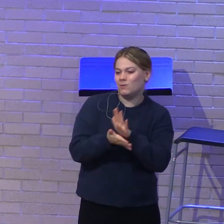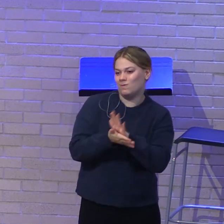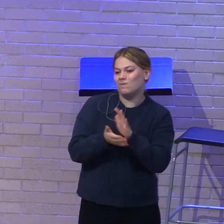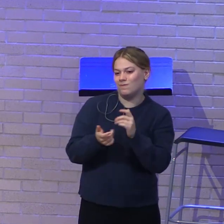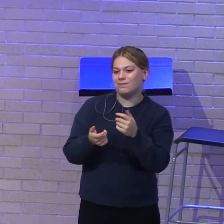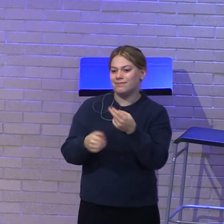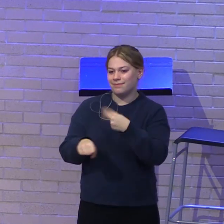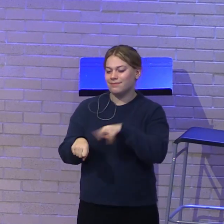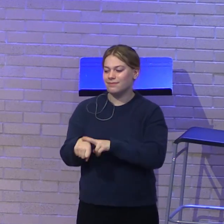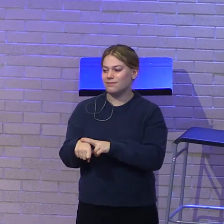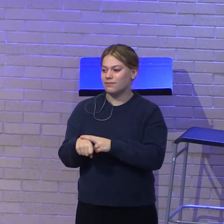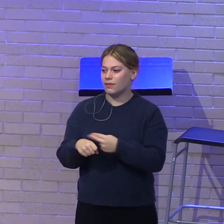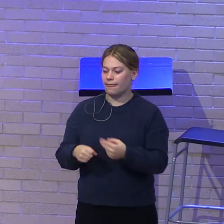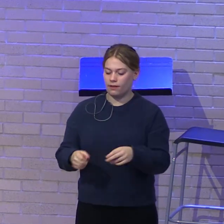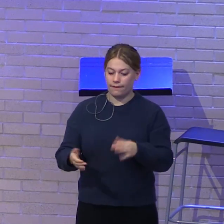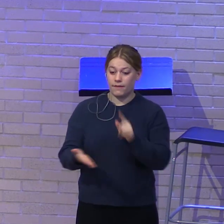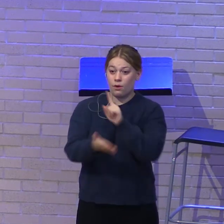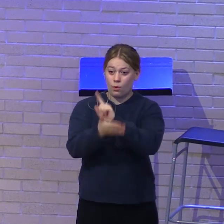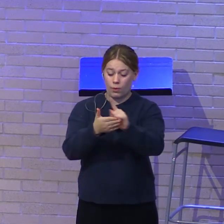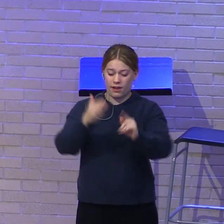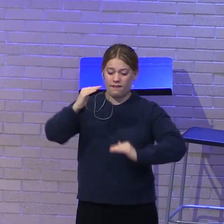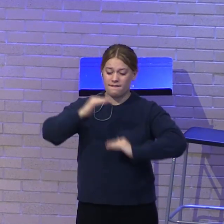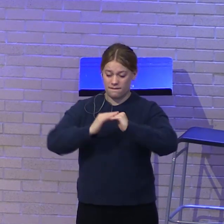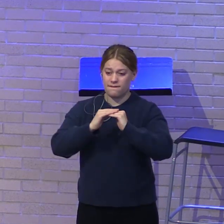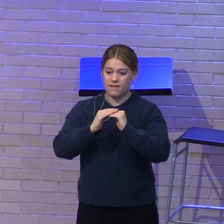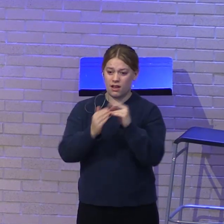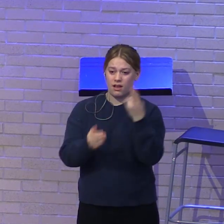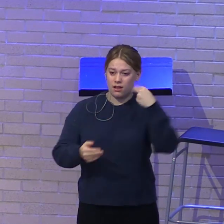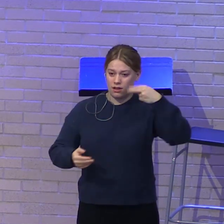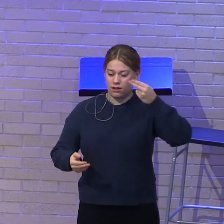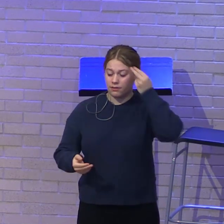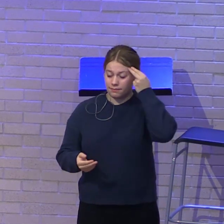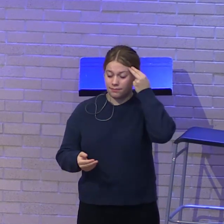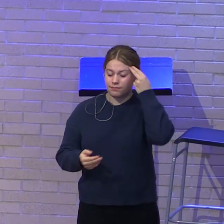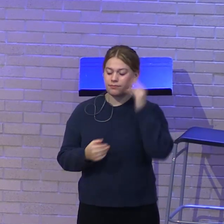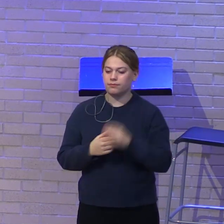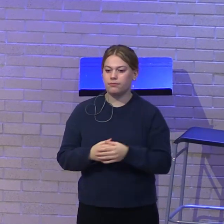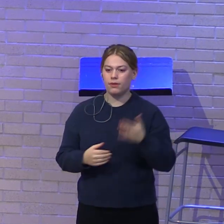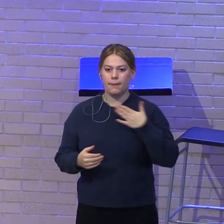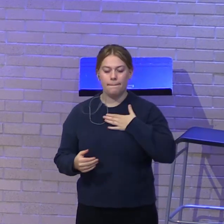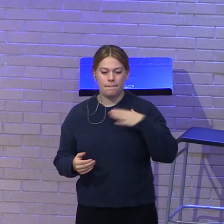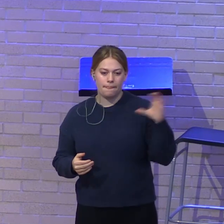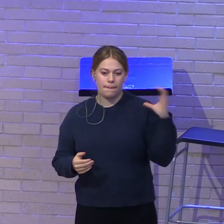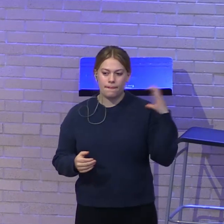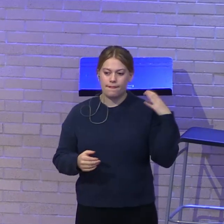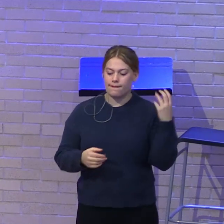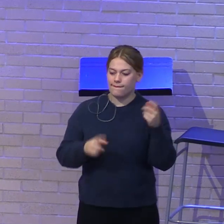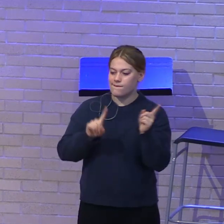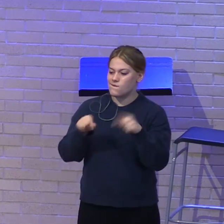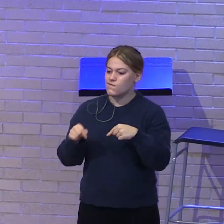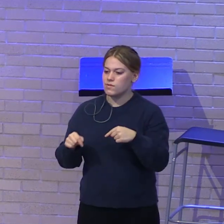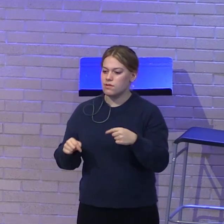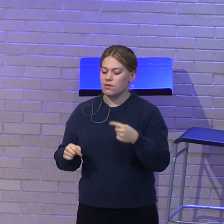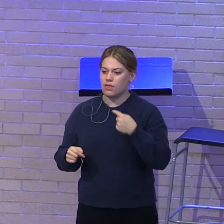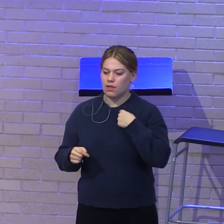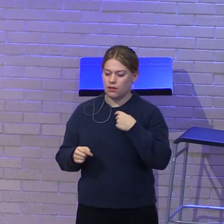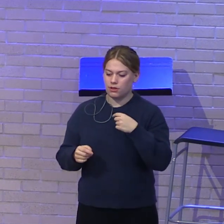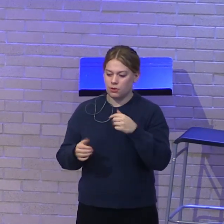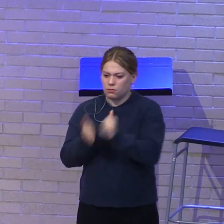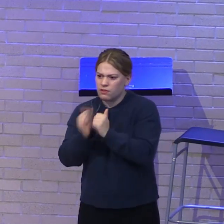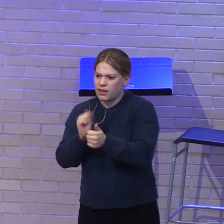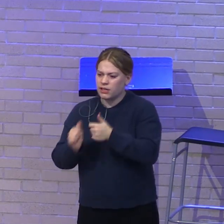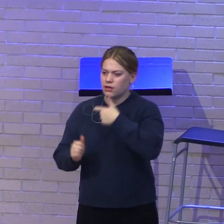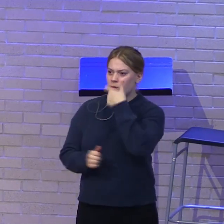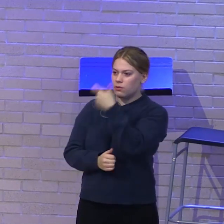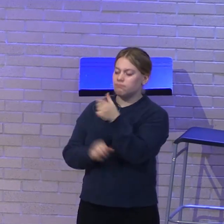with the team. It's our biggest competition. So my coach was there as well, and I got to watch this race